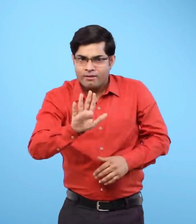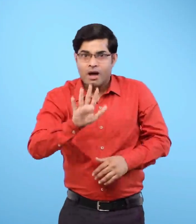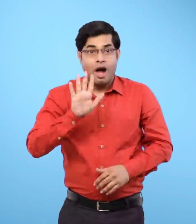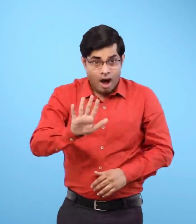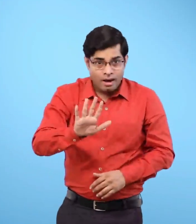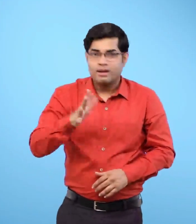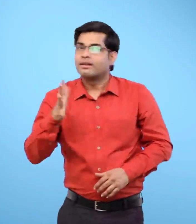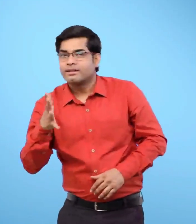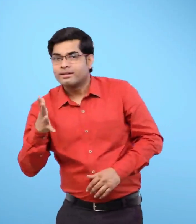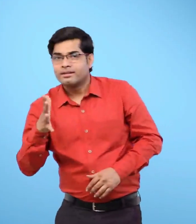Yes or no?